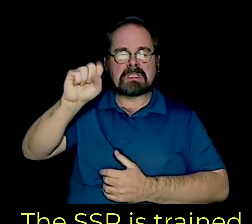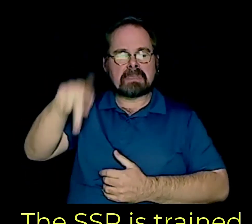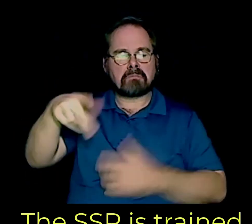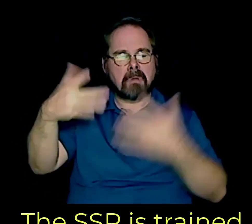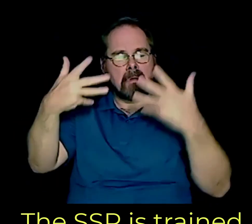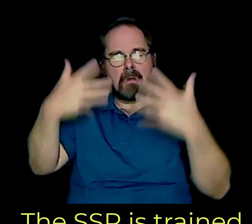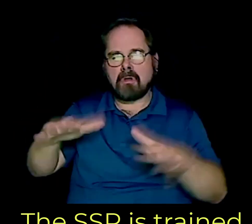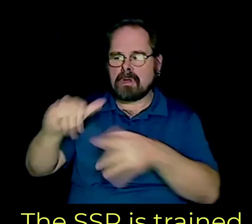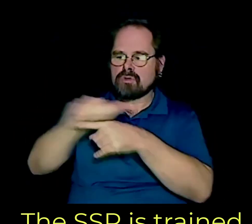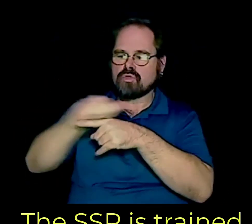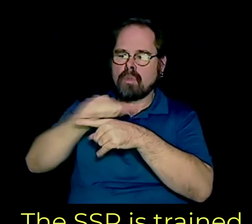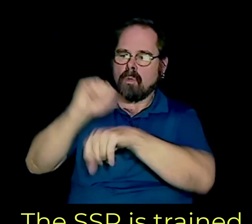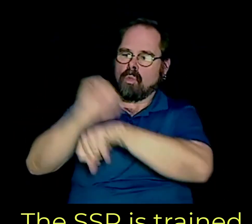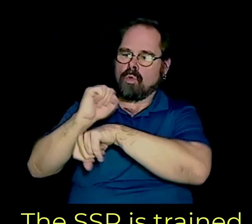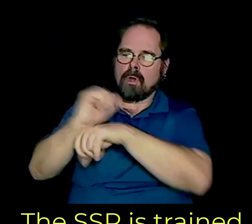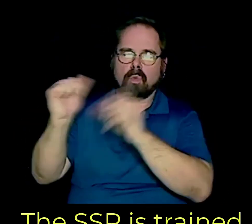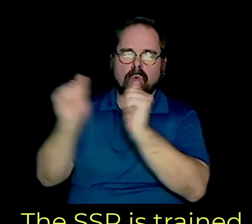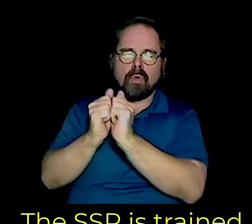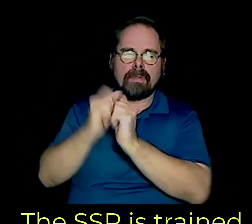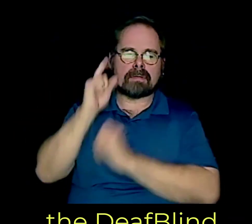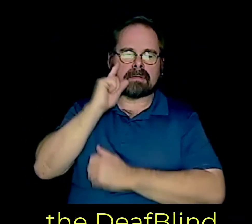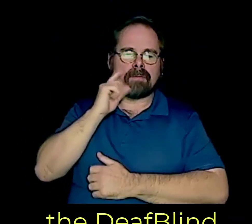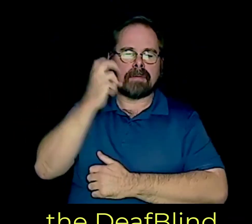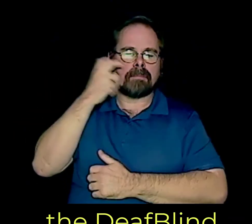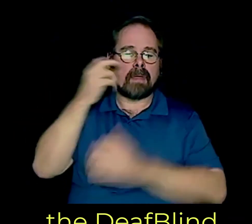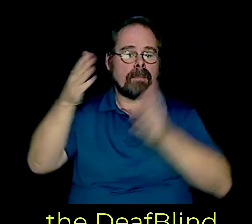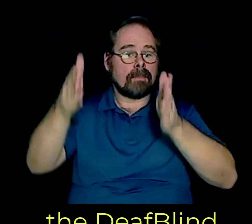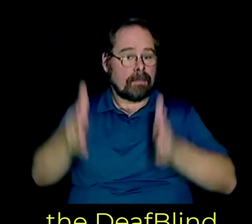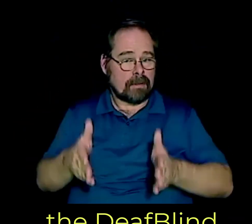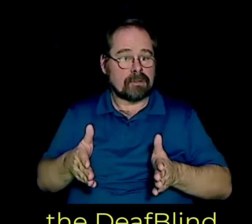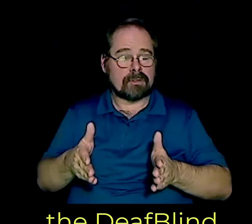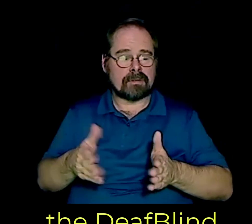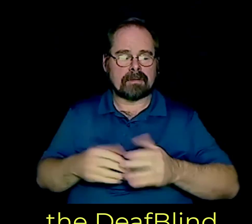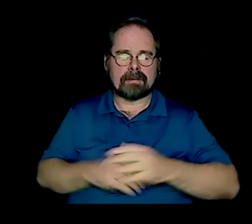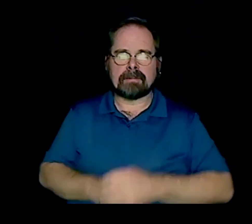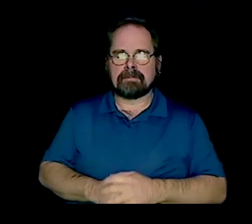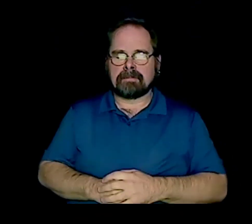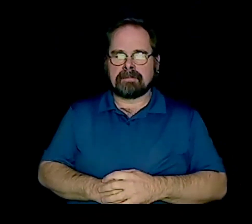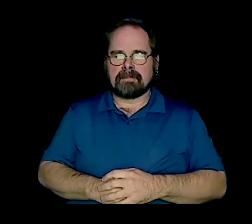The SSP is trained to work with the deafblind individual.